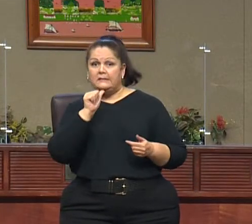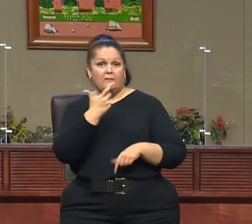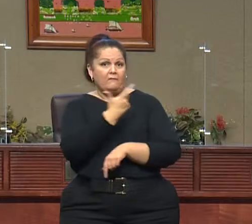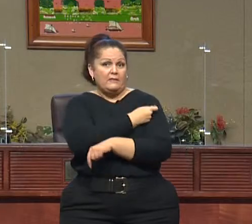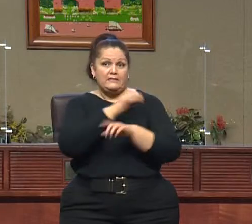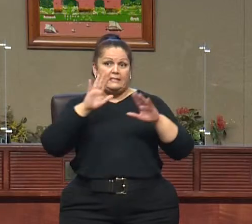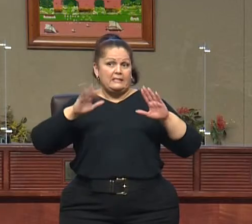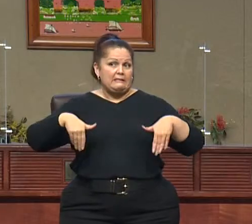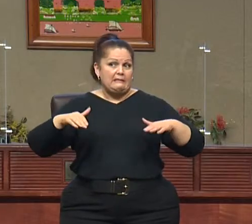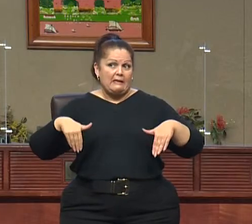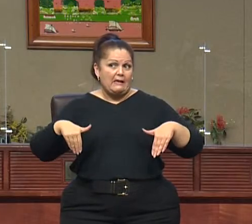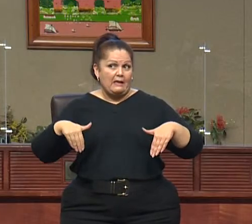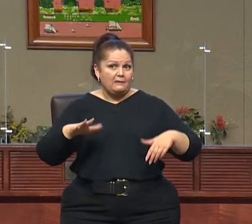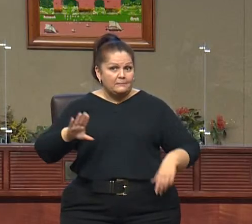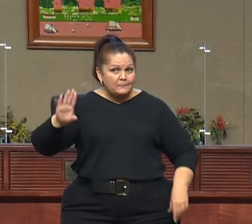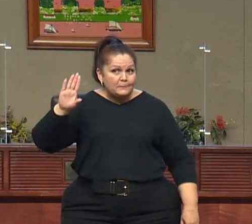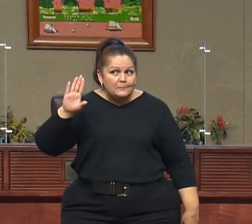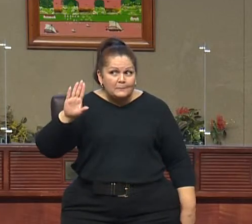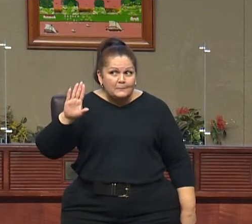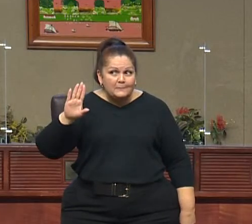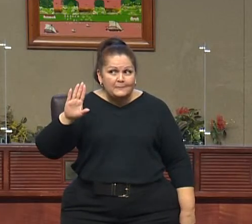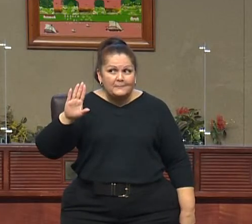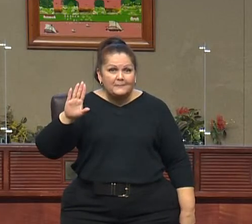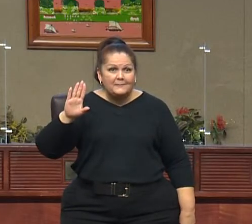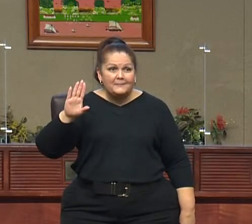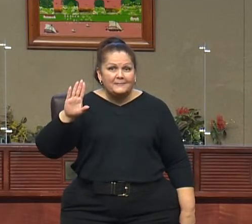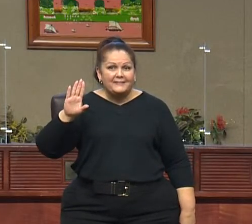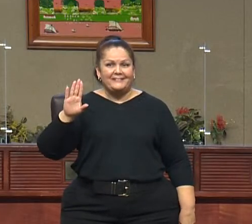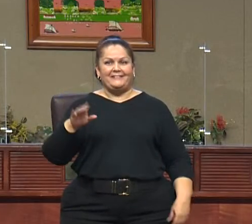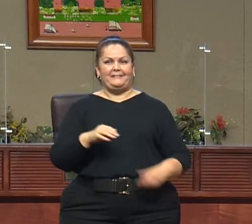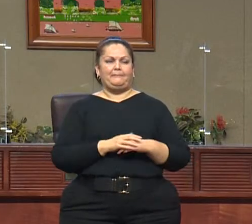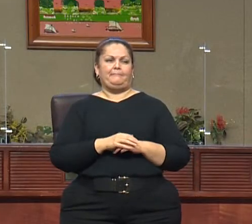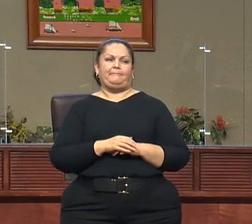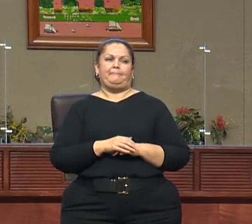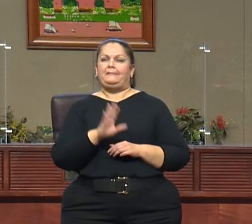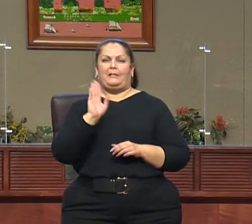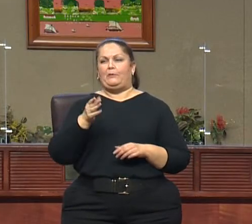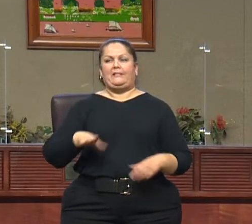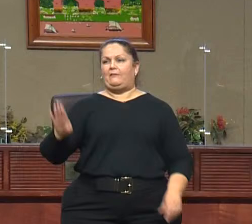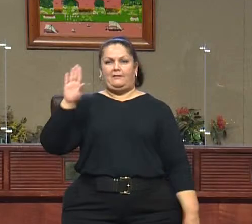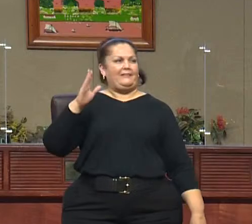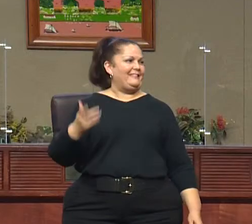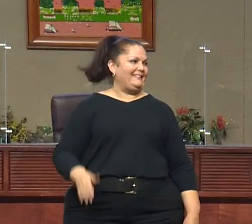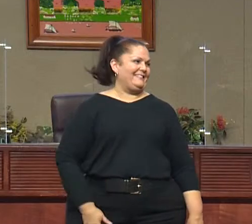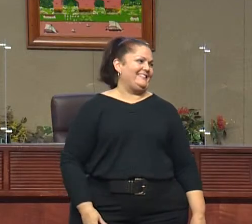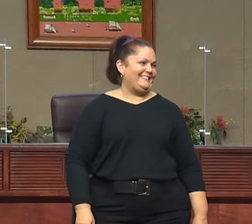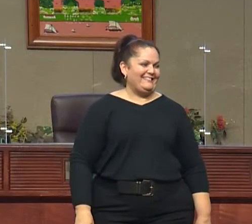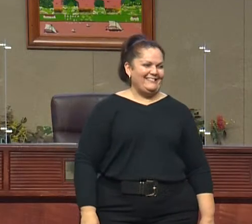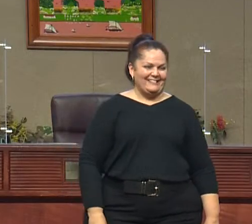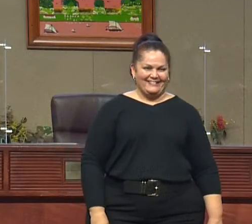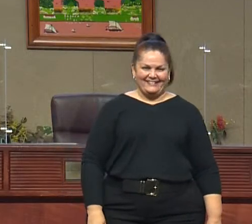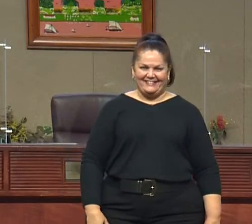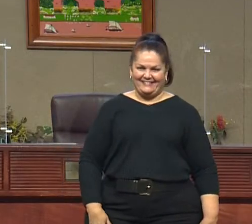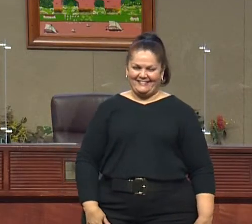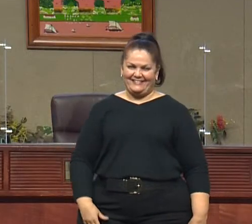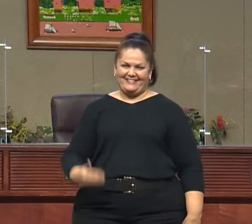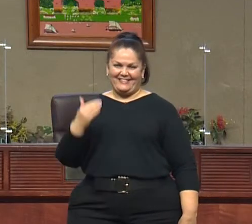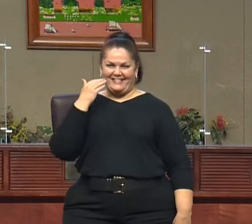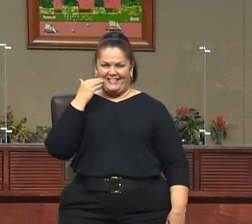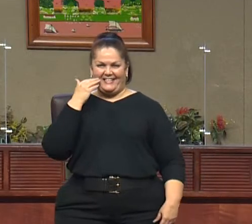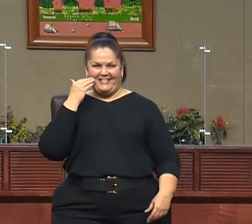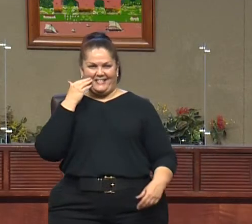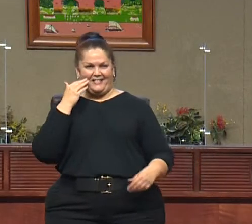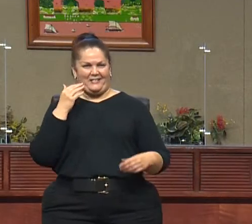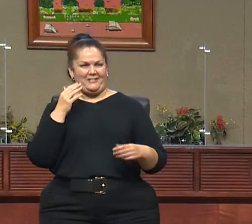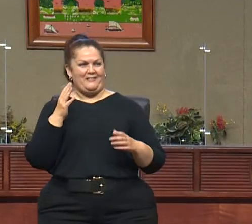vaccinated? Raise your hand. Okay, they would never do that on camera. I know that at this point because that's